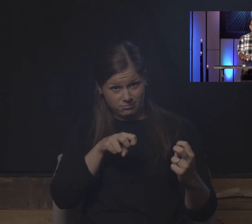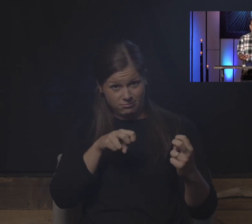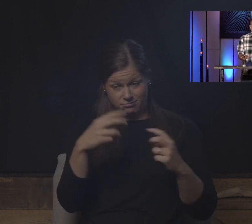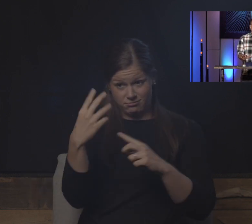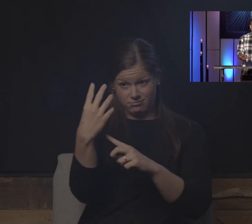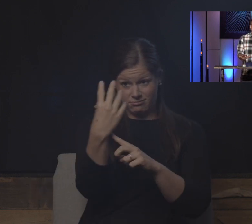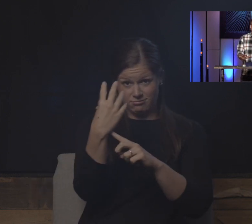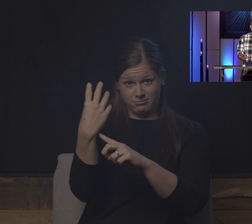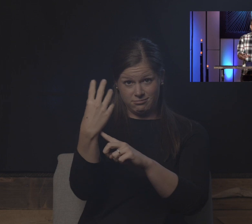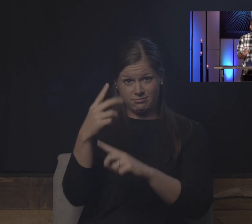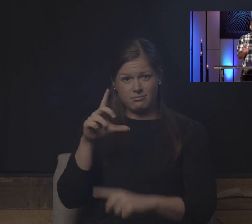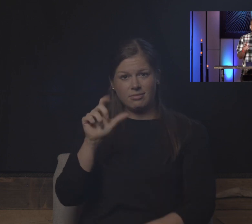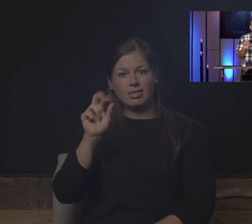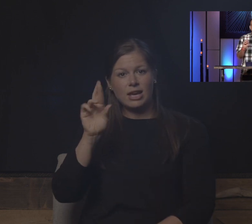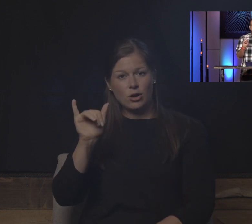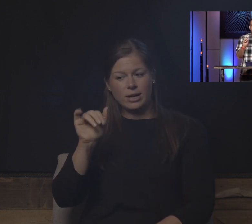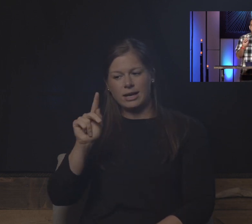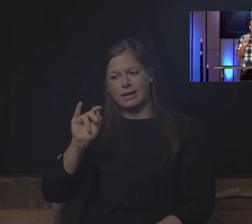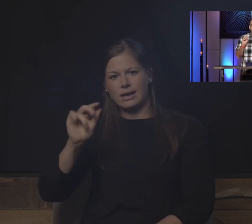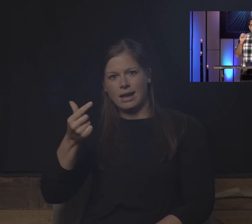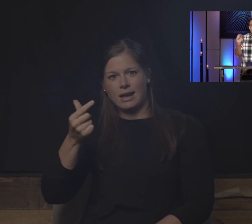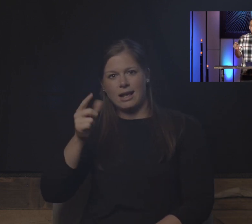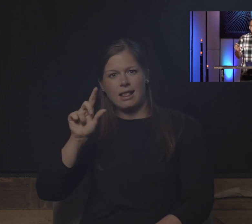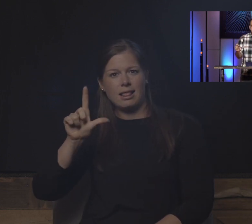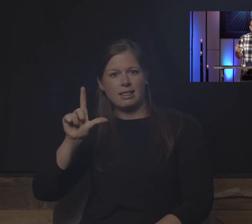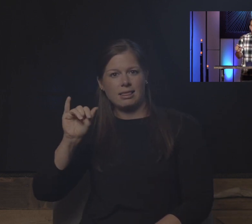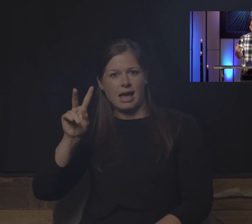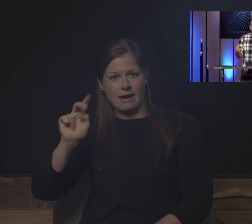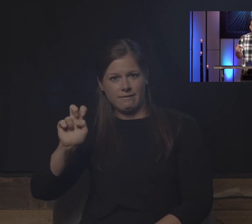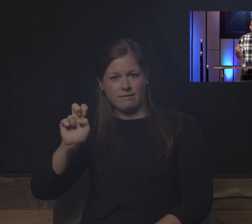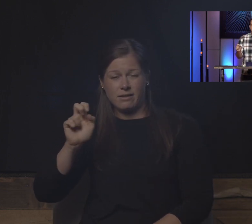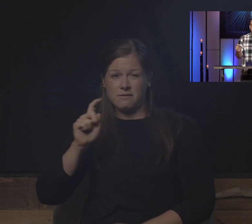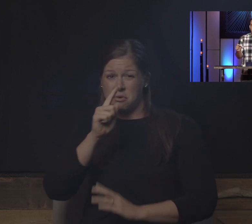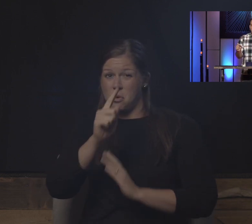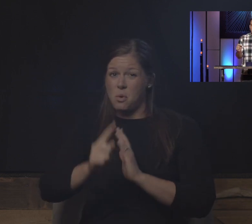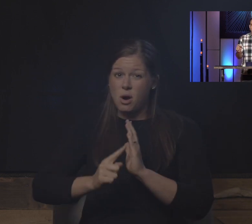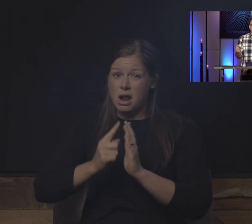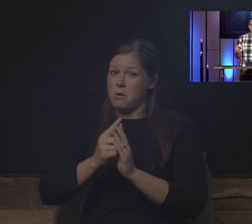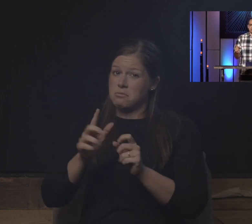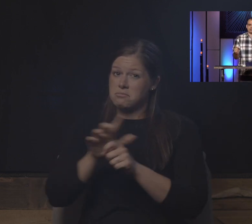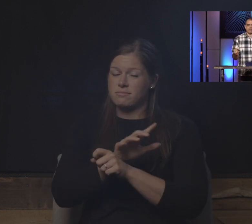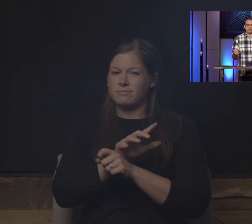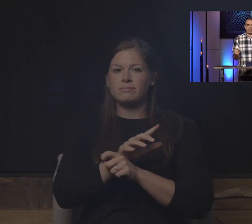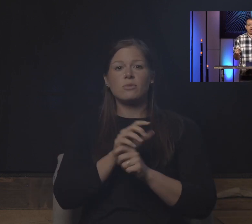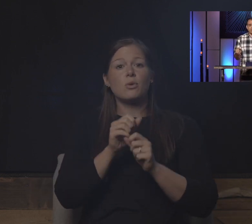whole hour. But he was going to be him and an